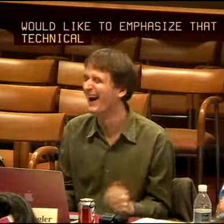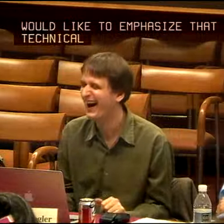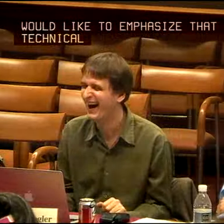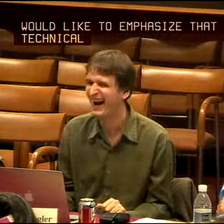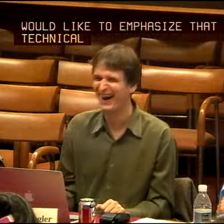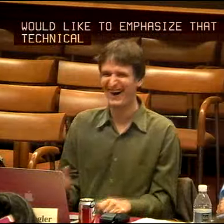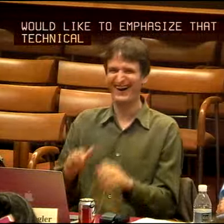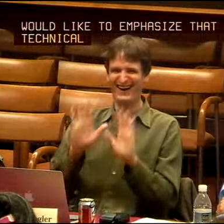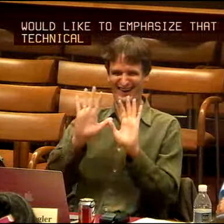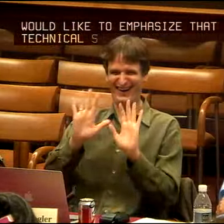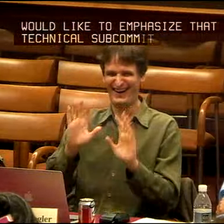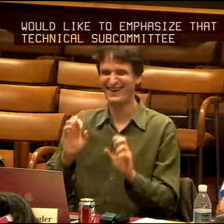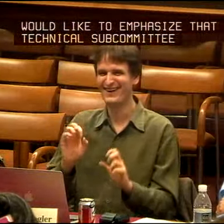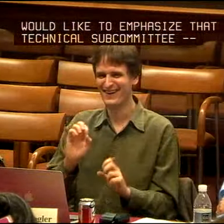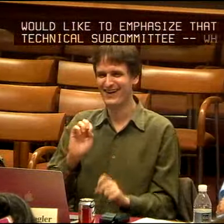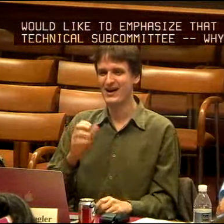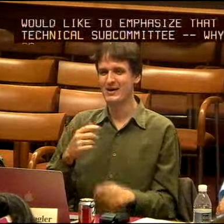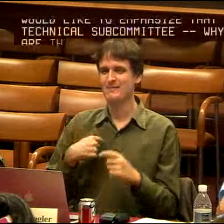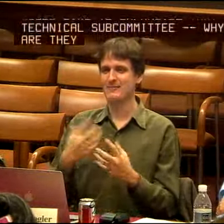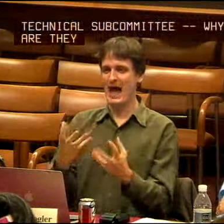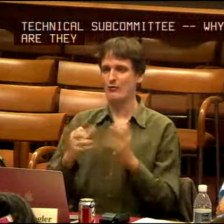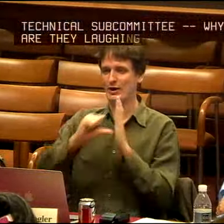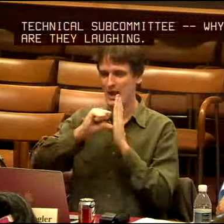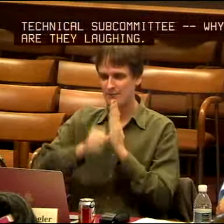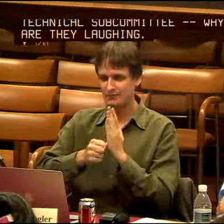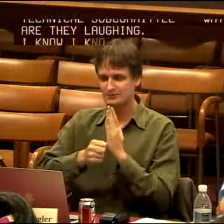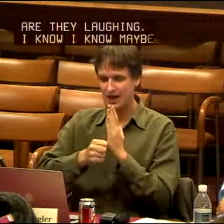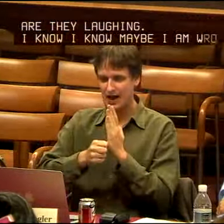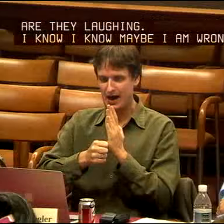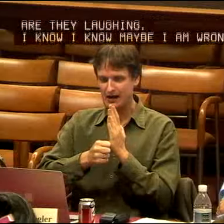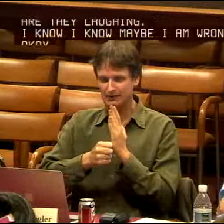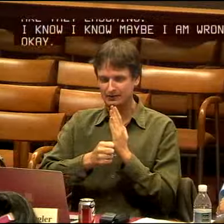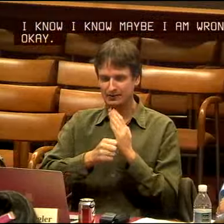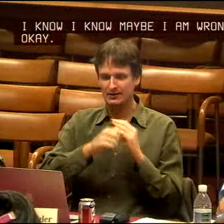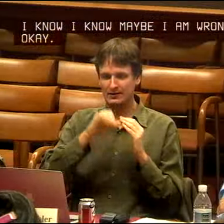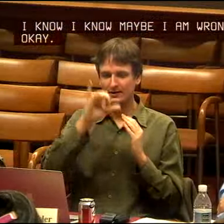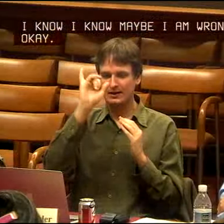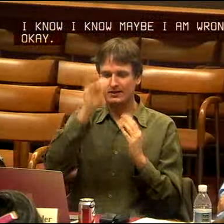I'm wrong. Okay. Angel's not. But I just wanted to emphasize that